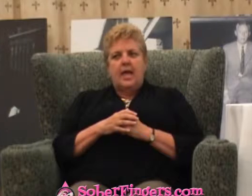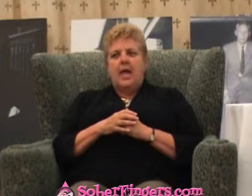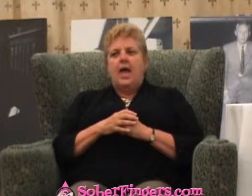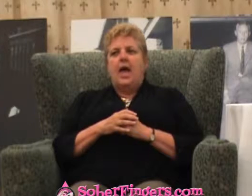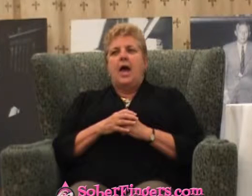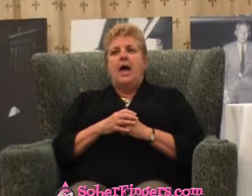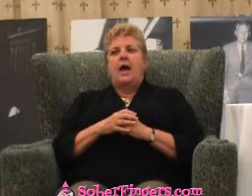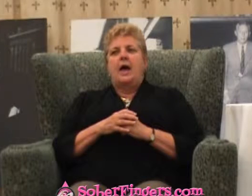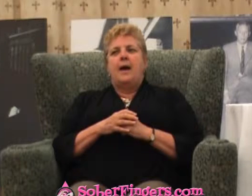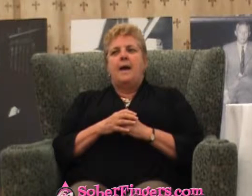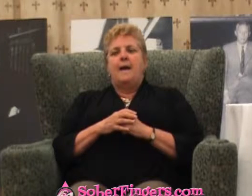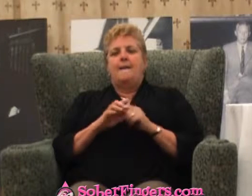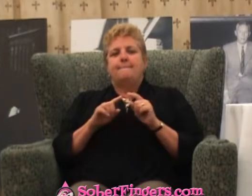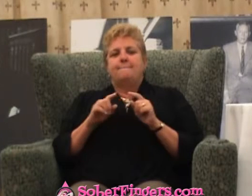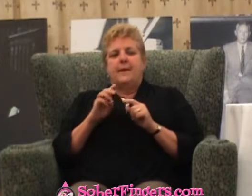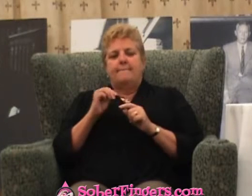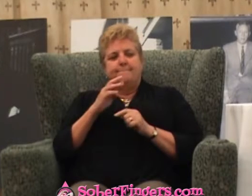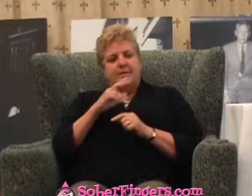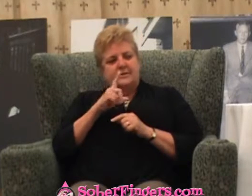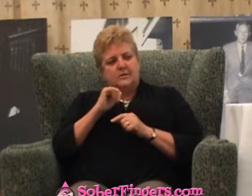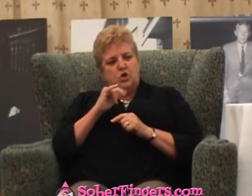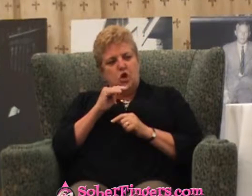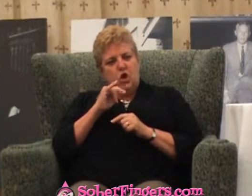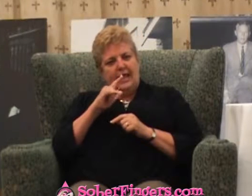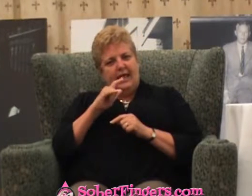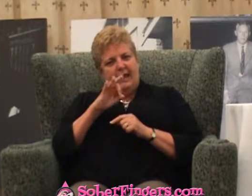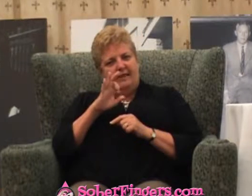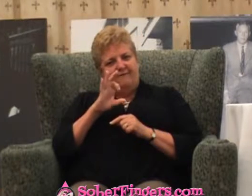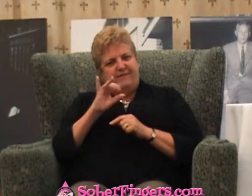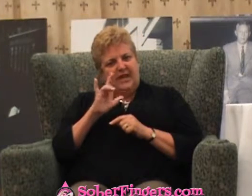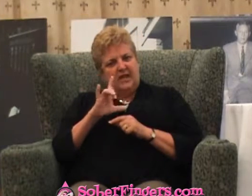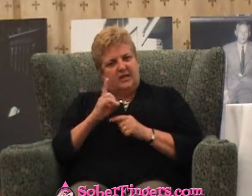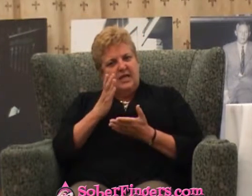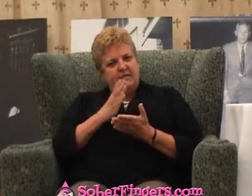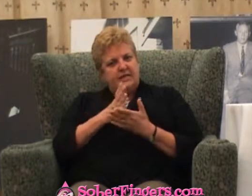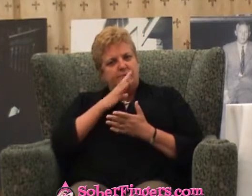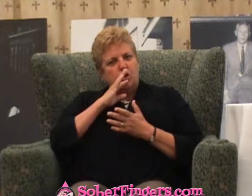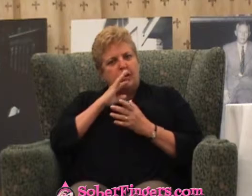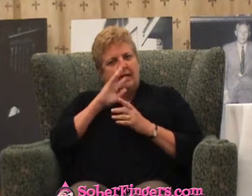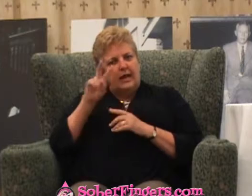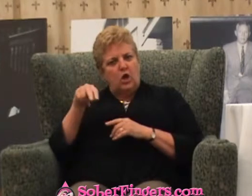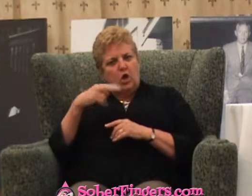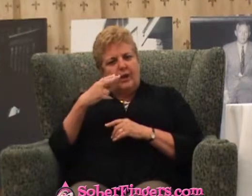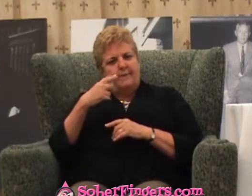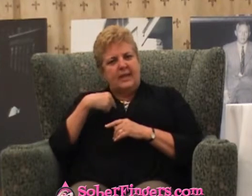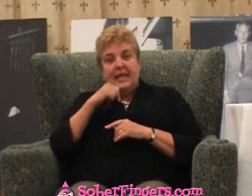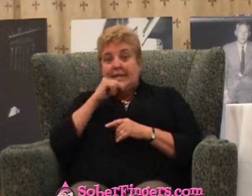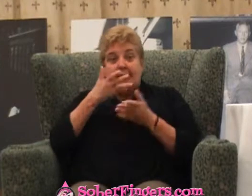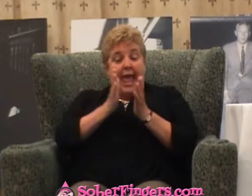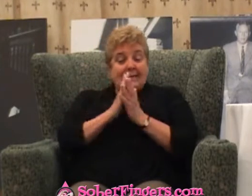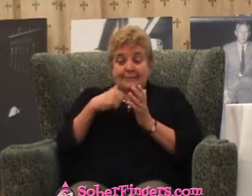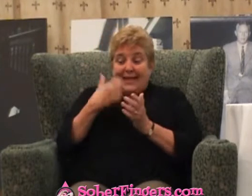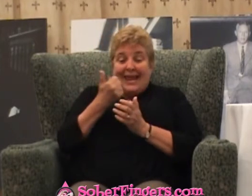But Mr. Littlefield stopped talking, and he gave me this look, and he didn't ask me any questions about alcohol.